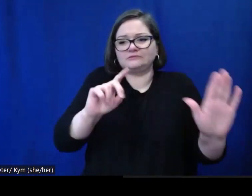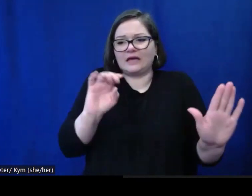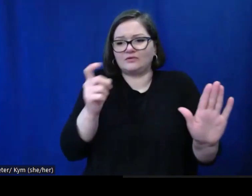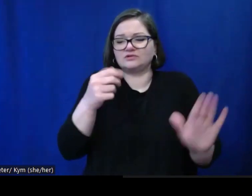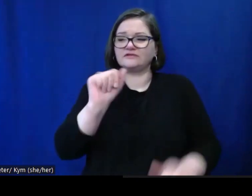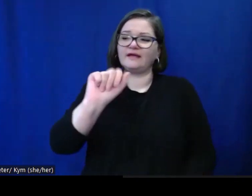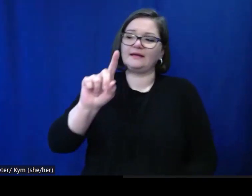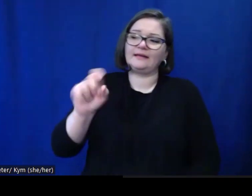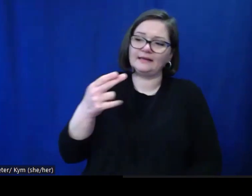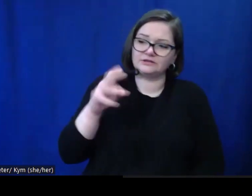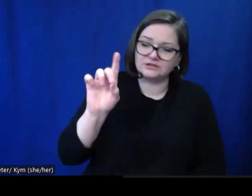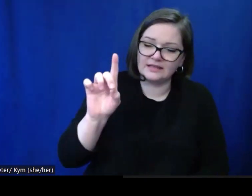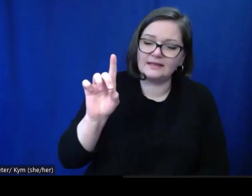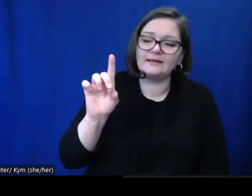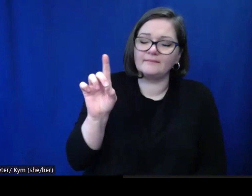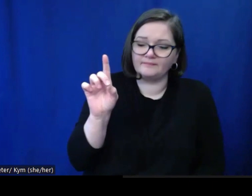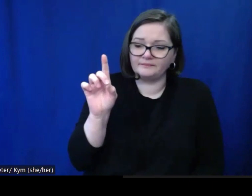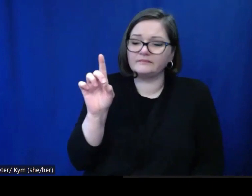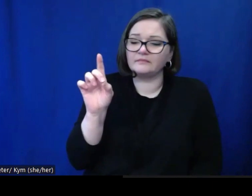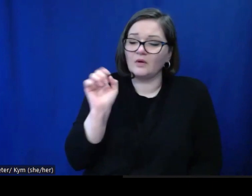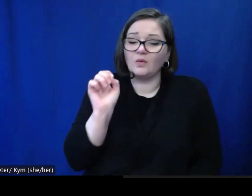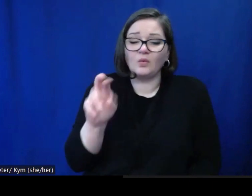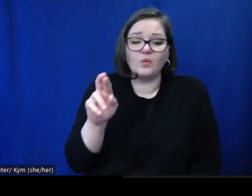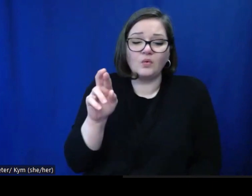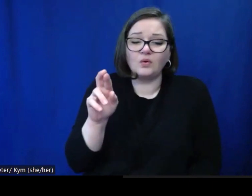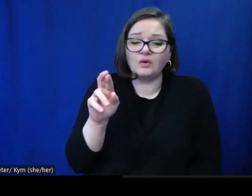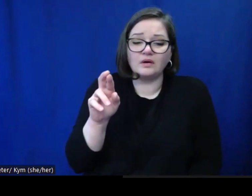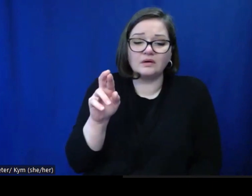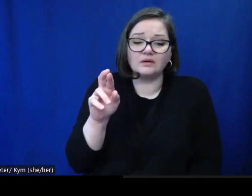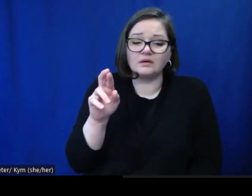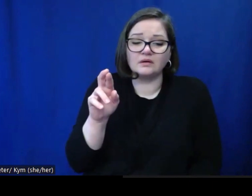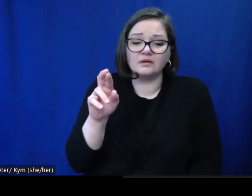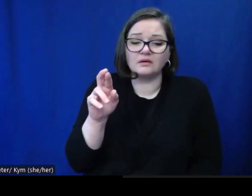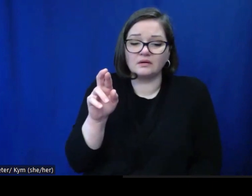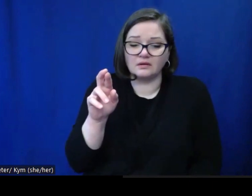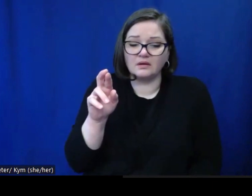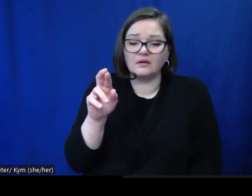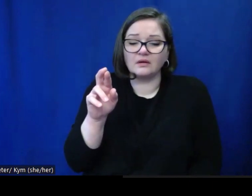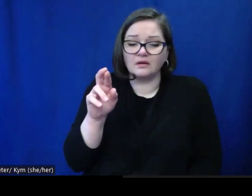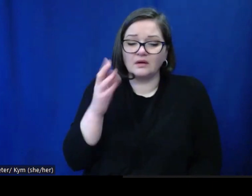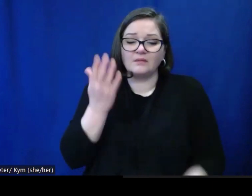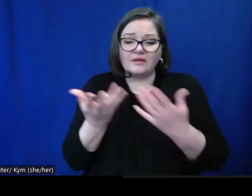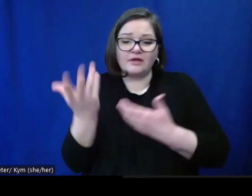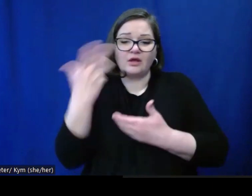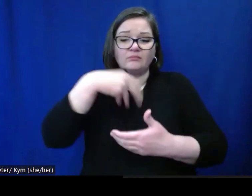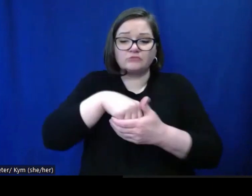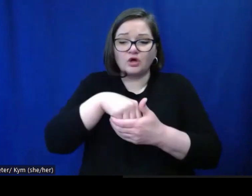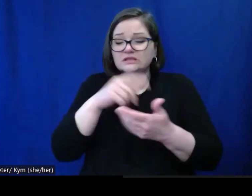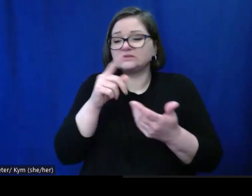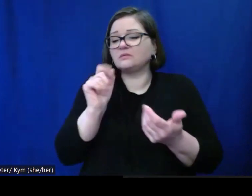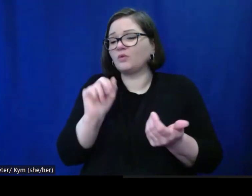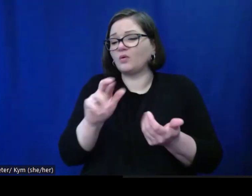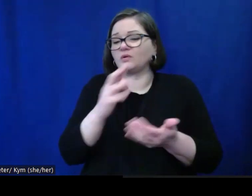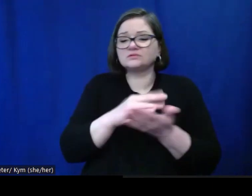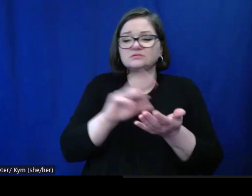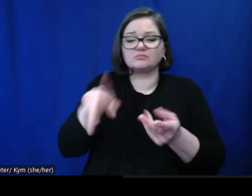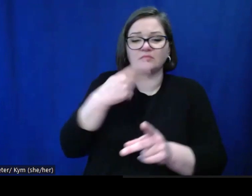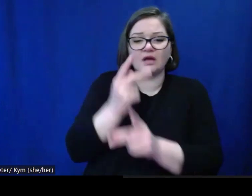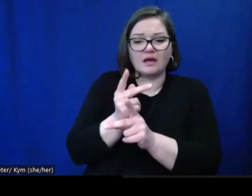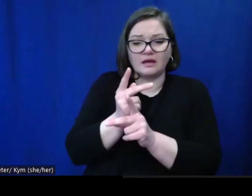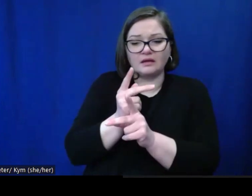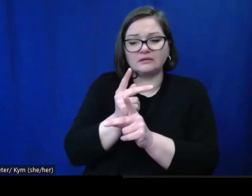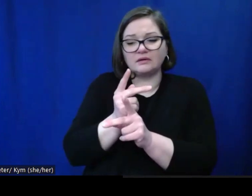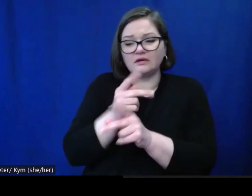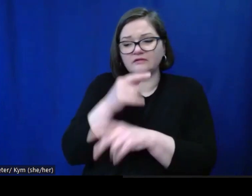ADHD, and or maybe autism or some type of kid